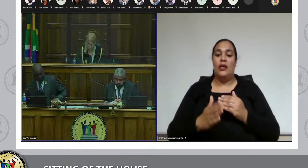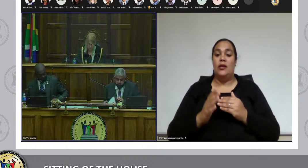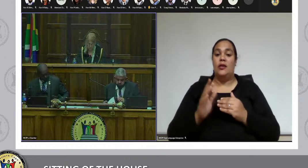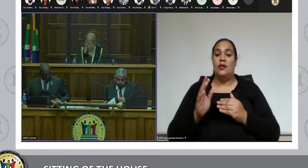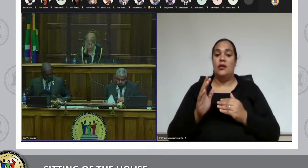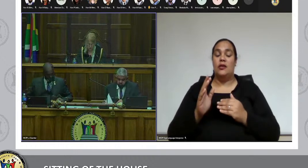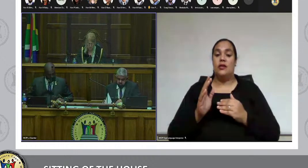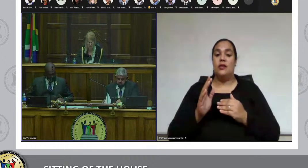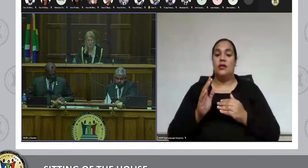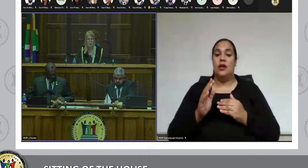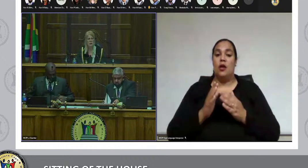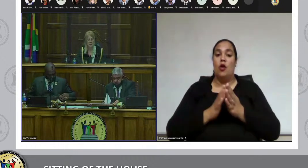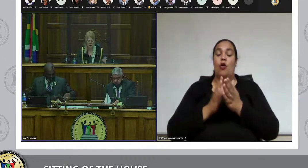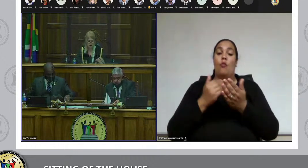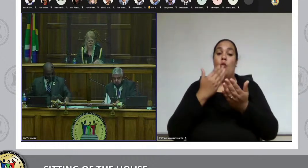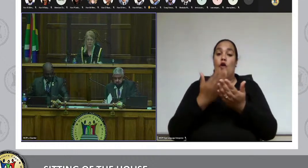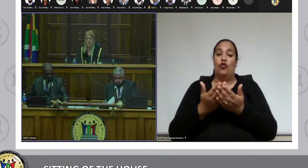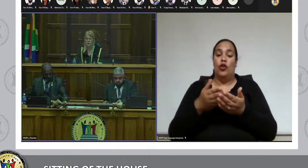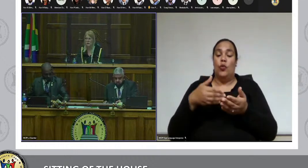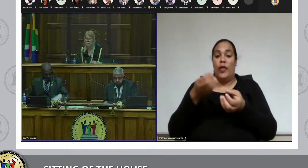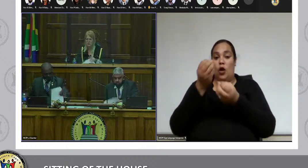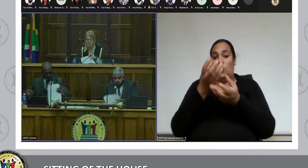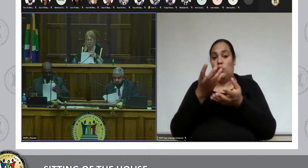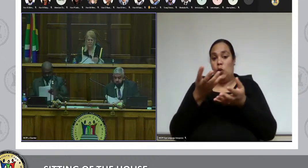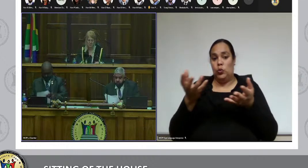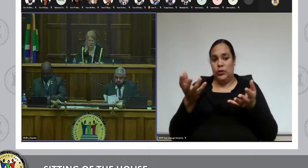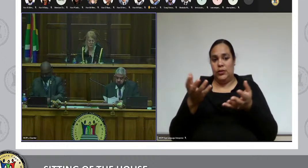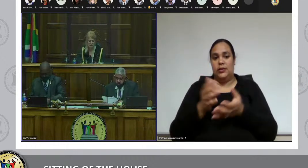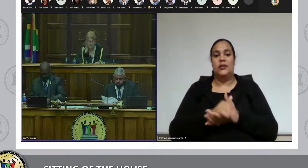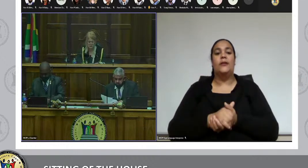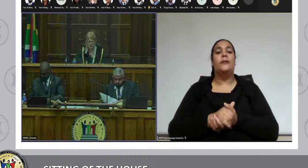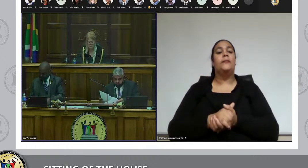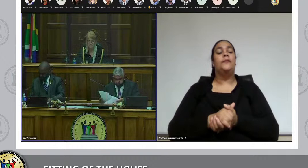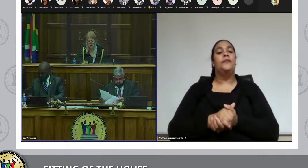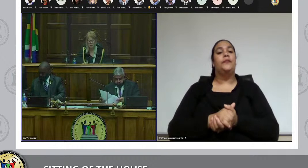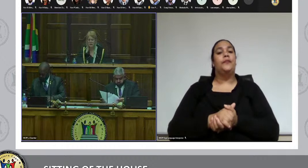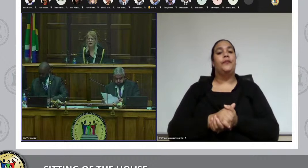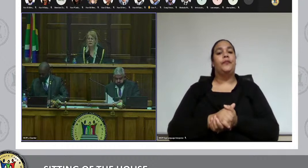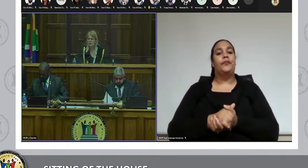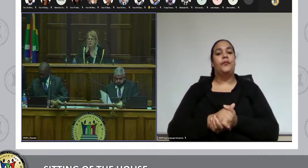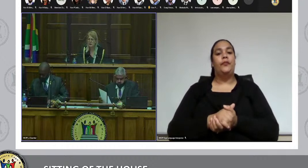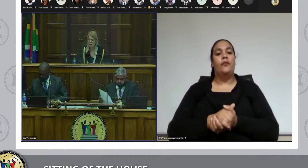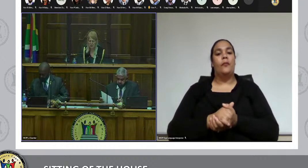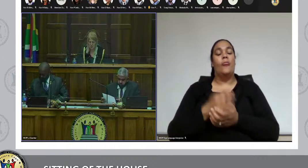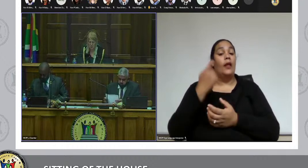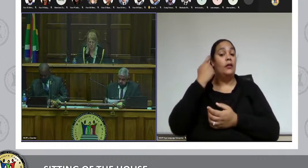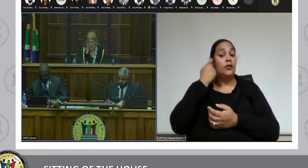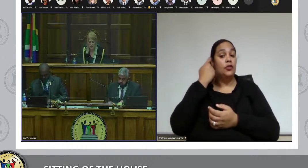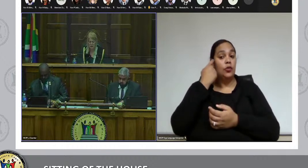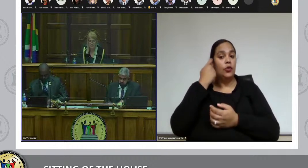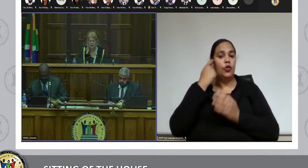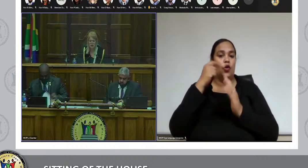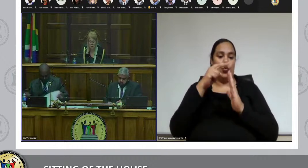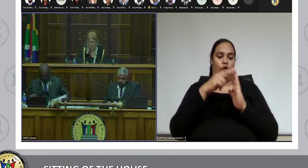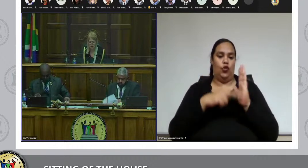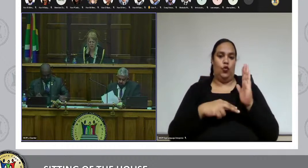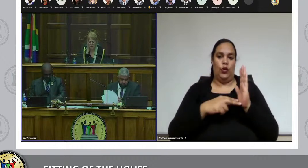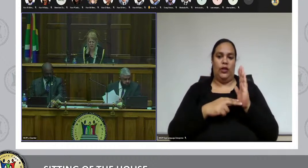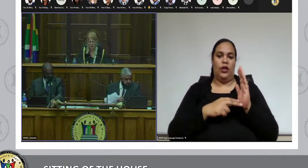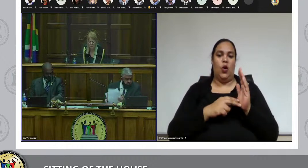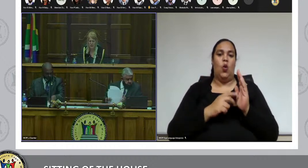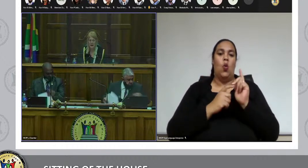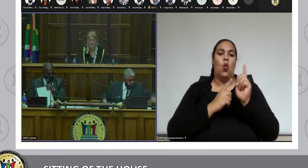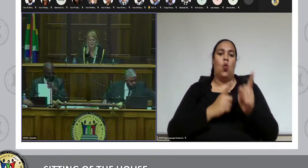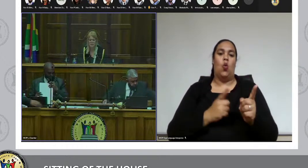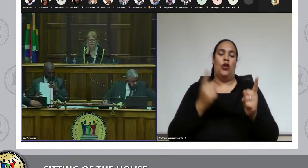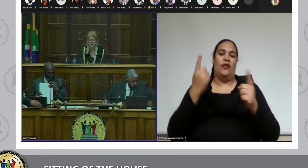of motions without notice. The Secretary will read the order